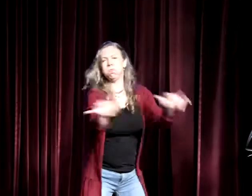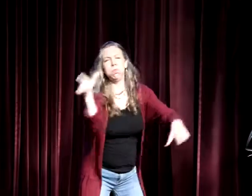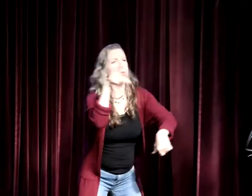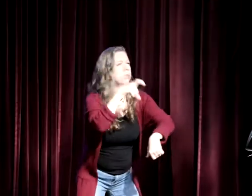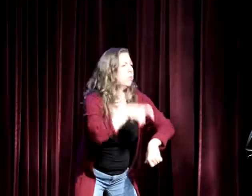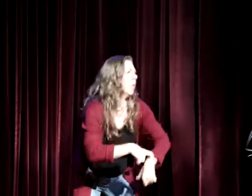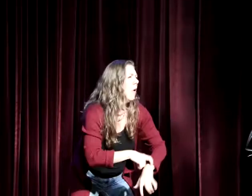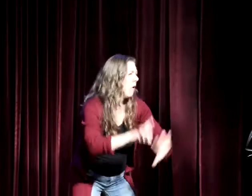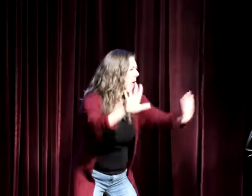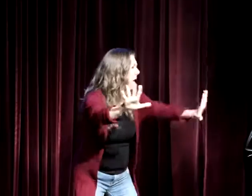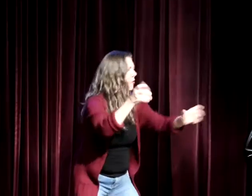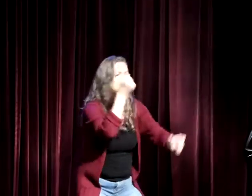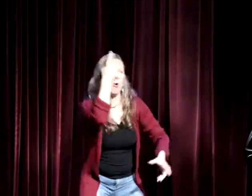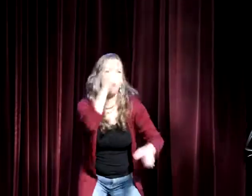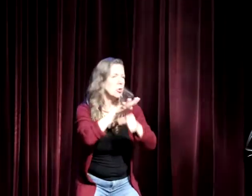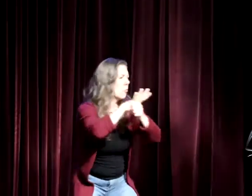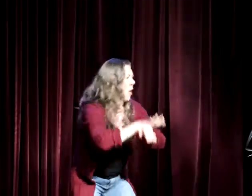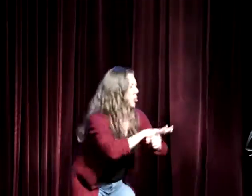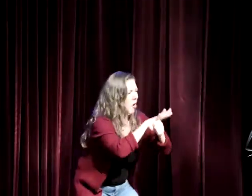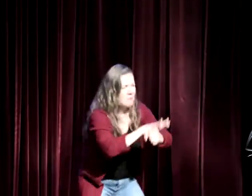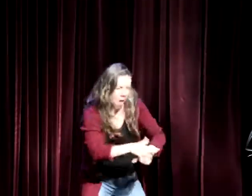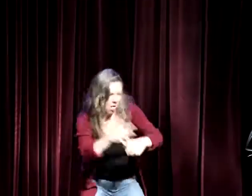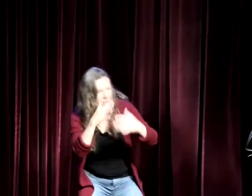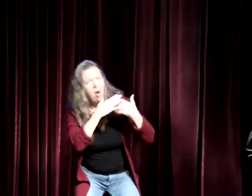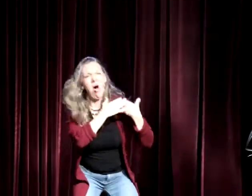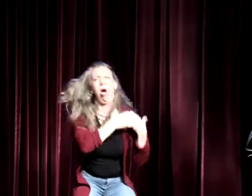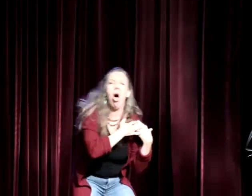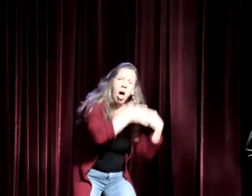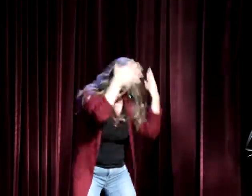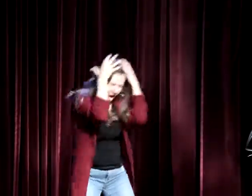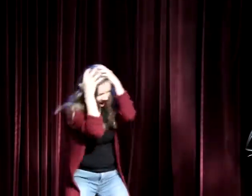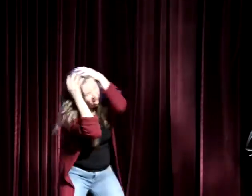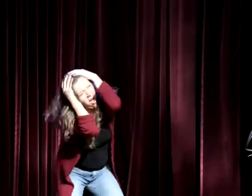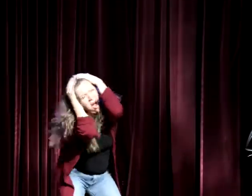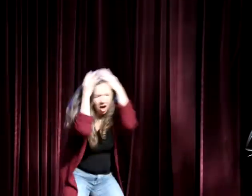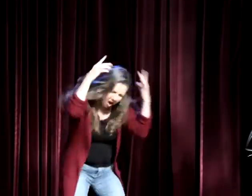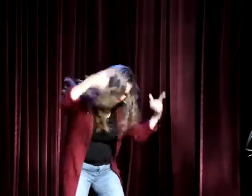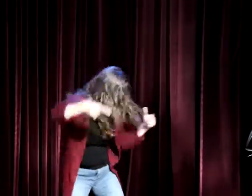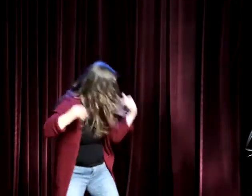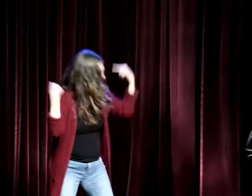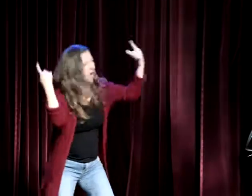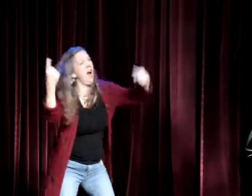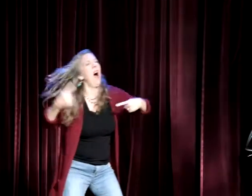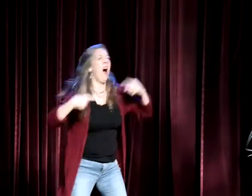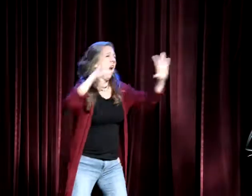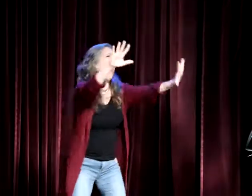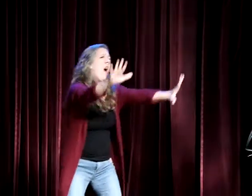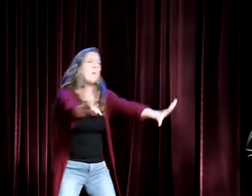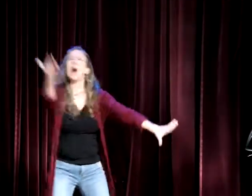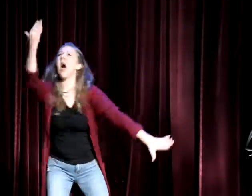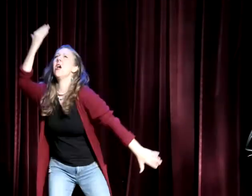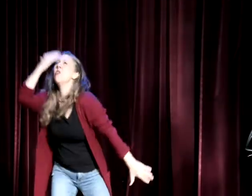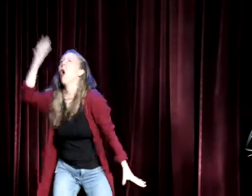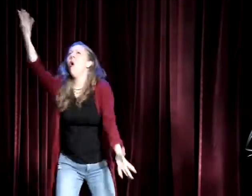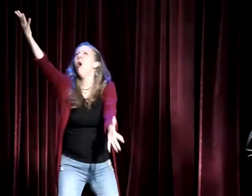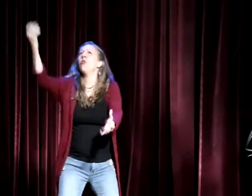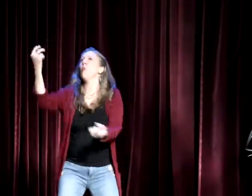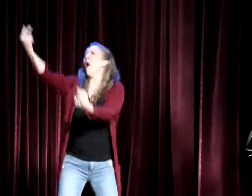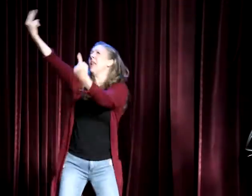at one time So much pressure fell on me, I thought I was going lose my mind But I know you want